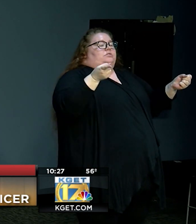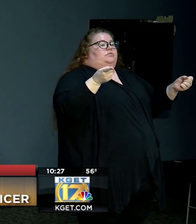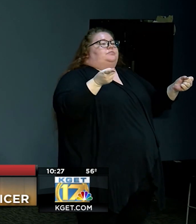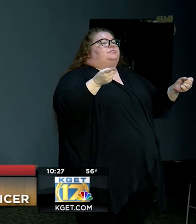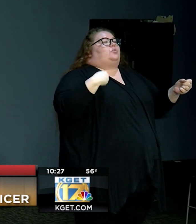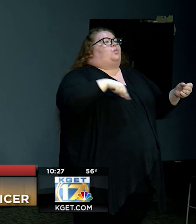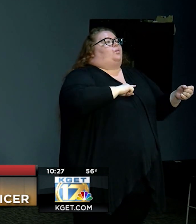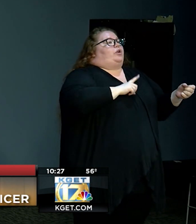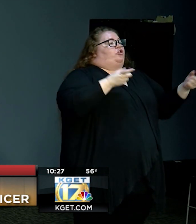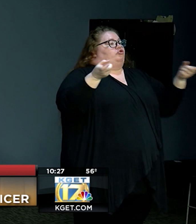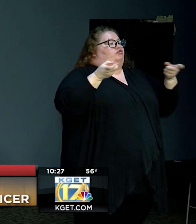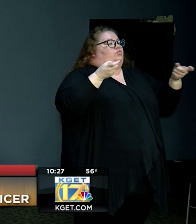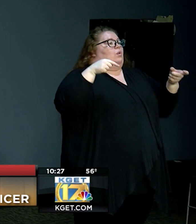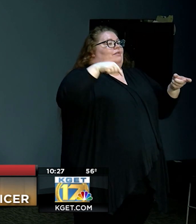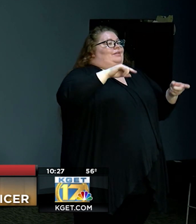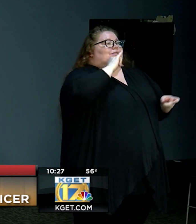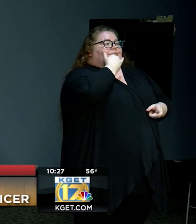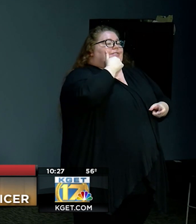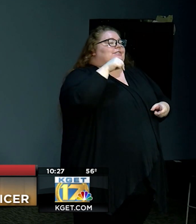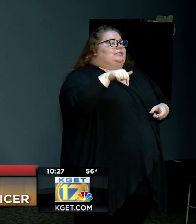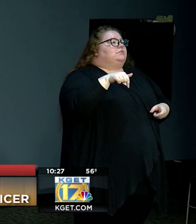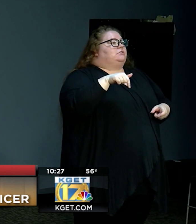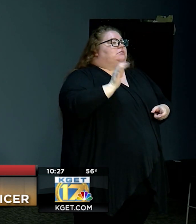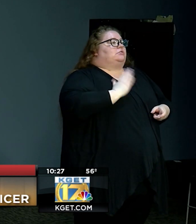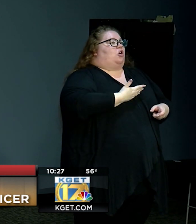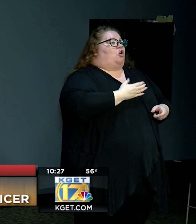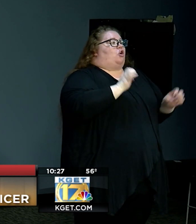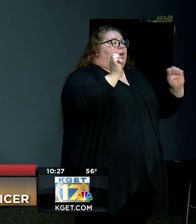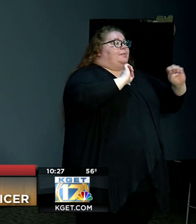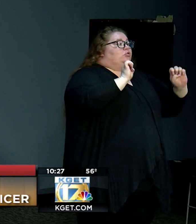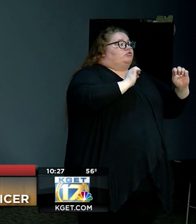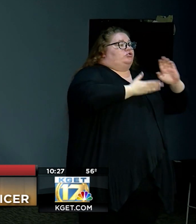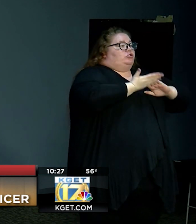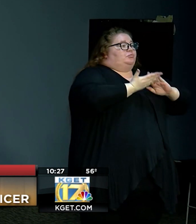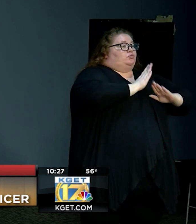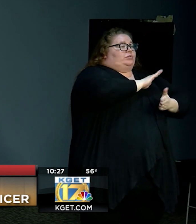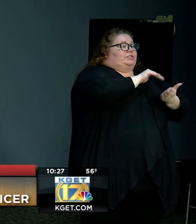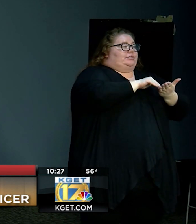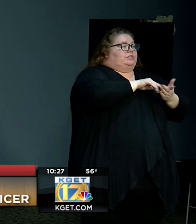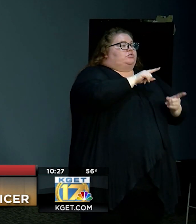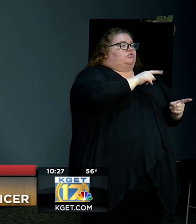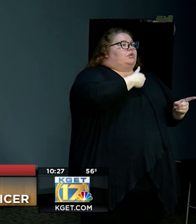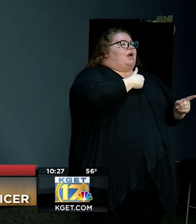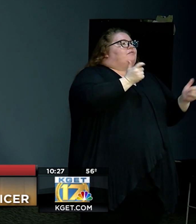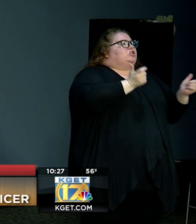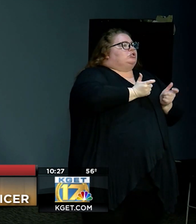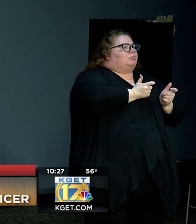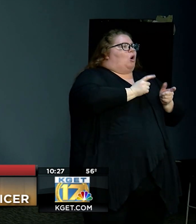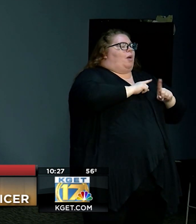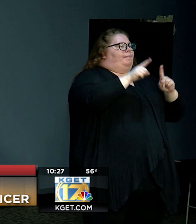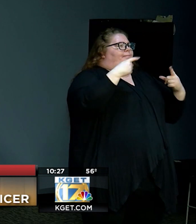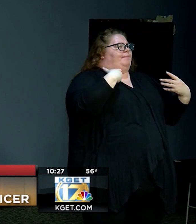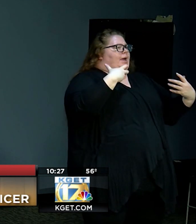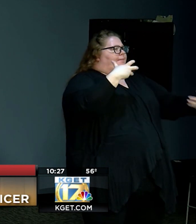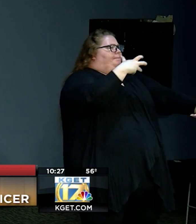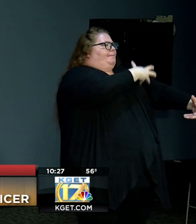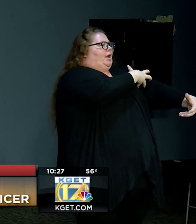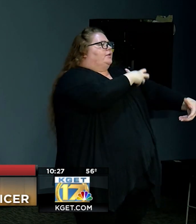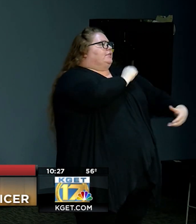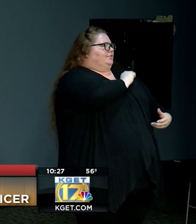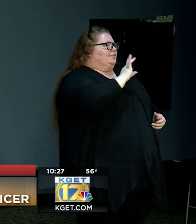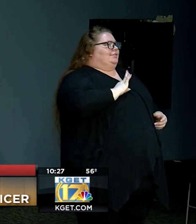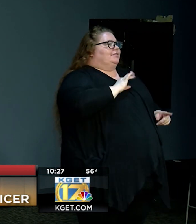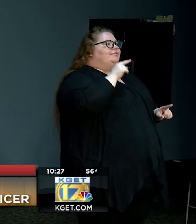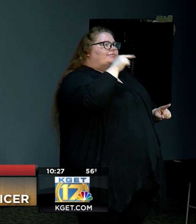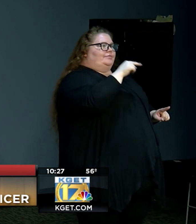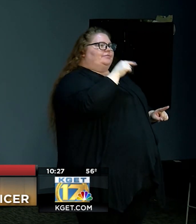this incident. Our Emergency Operations Center, which is staffed with a small but highly mighty staff and capable